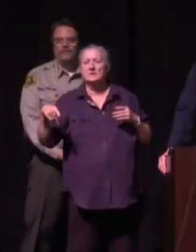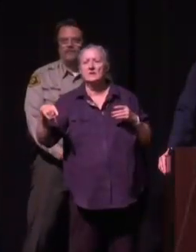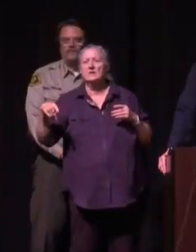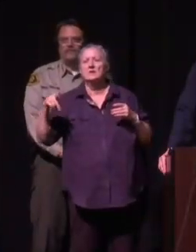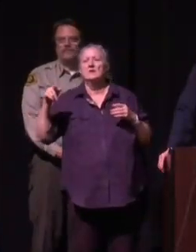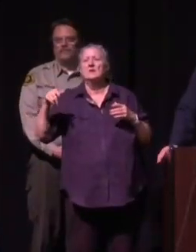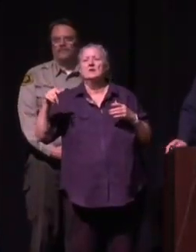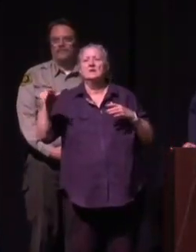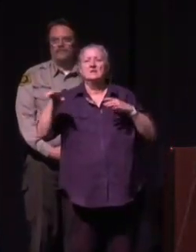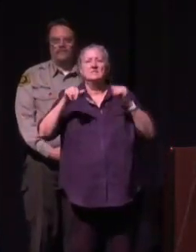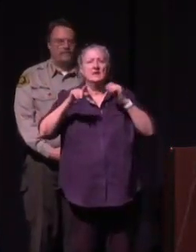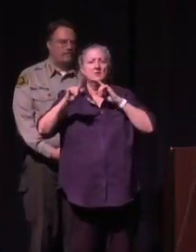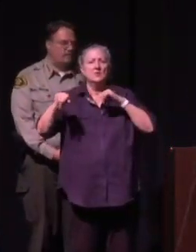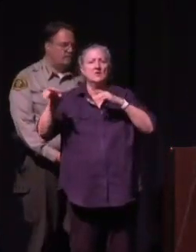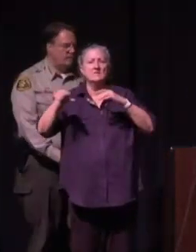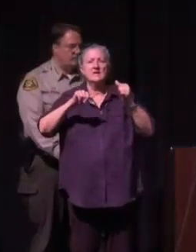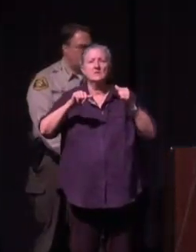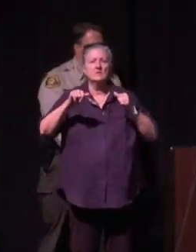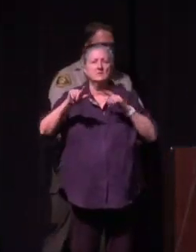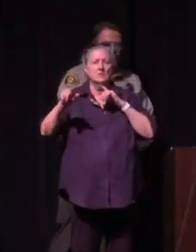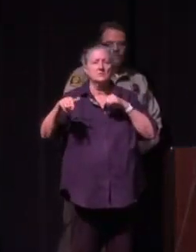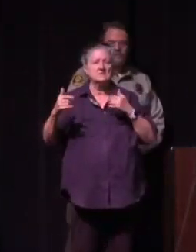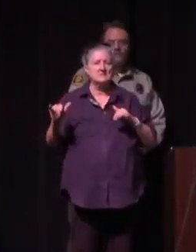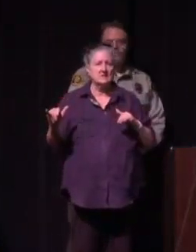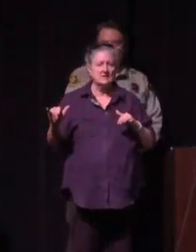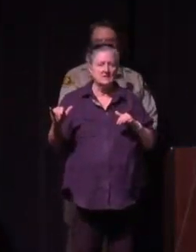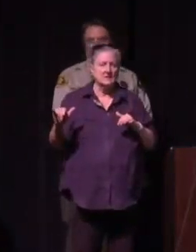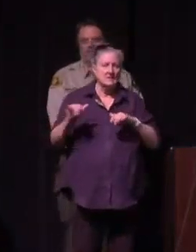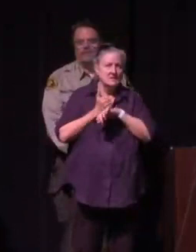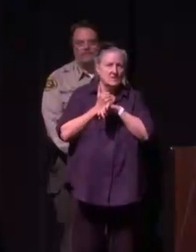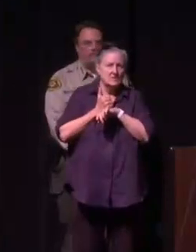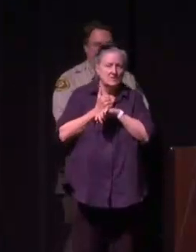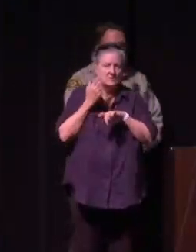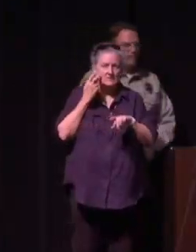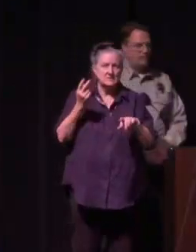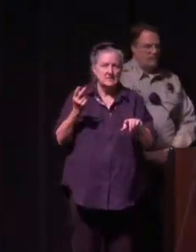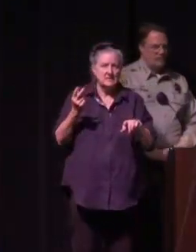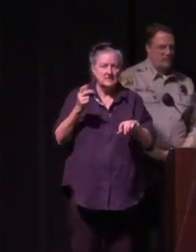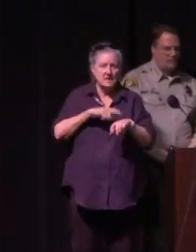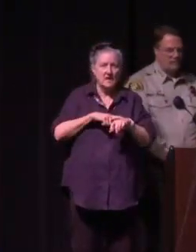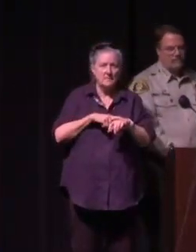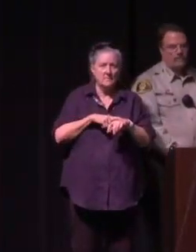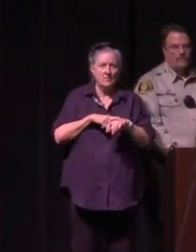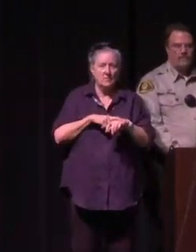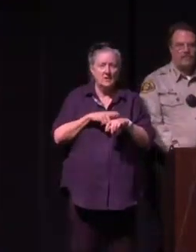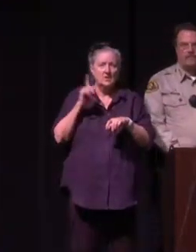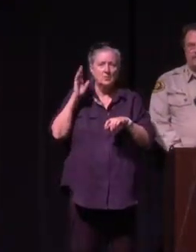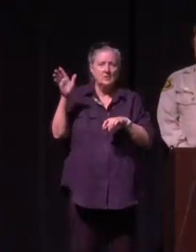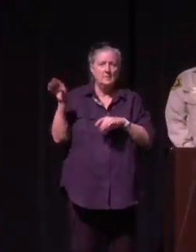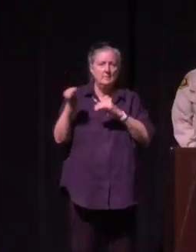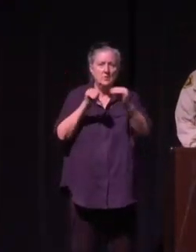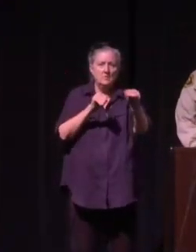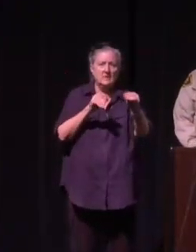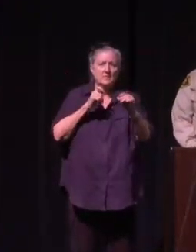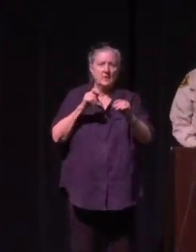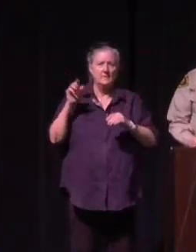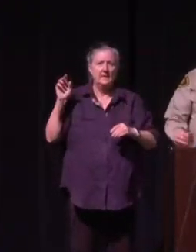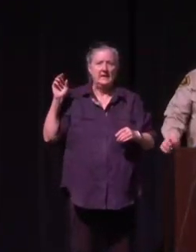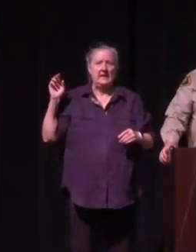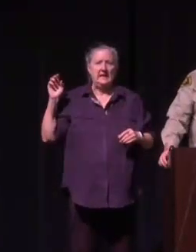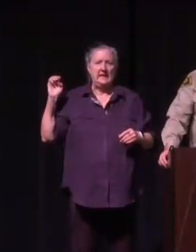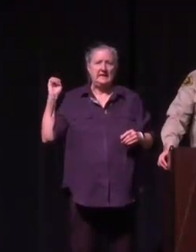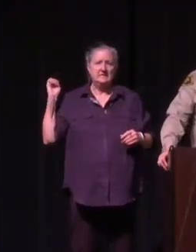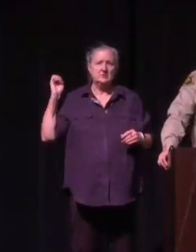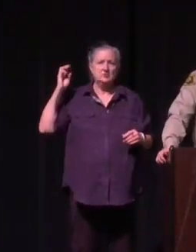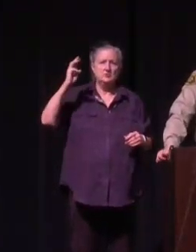the evacuation areas that are still in force, do you see a timetable when you will be moving from east to west